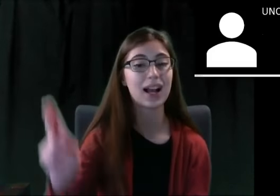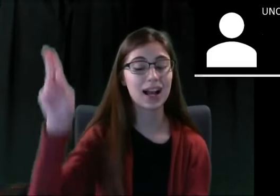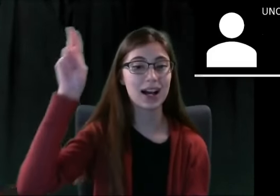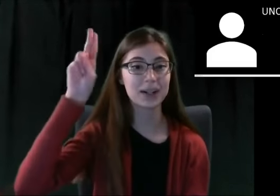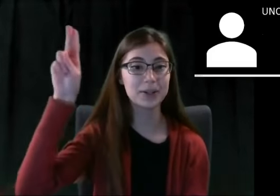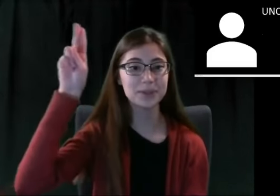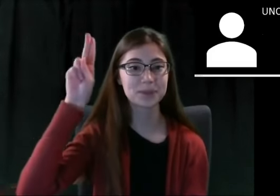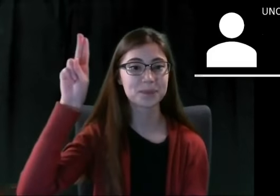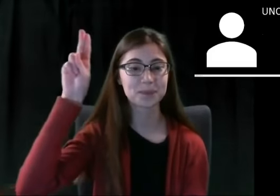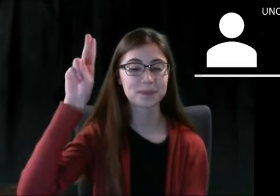uncle,